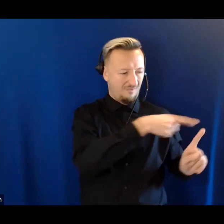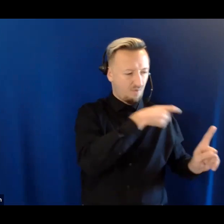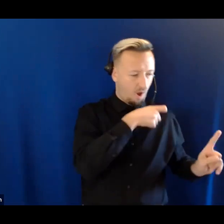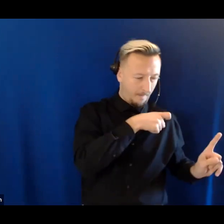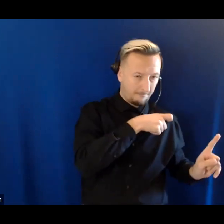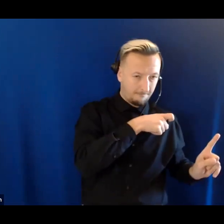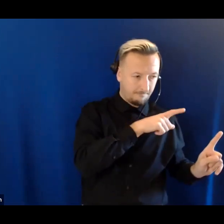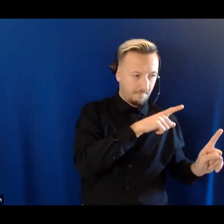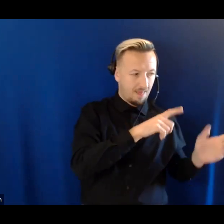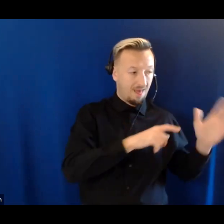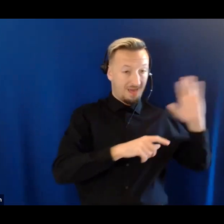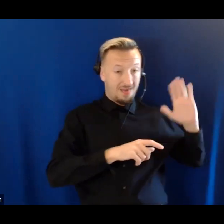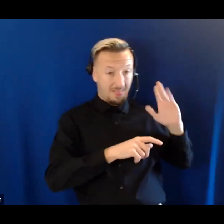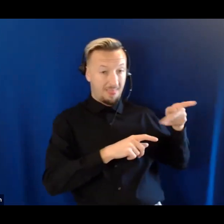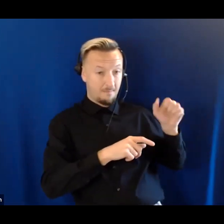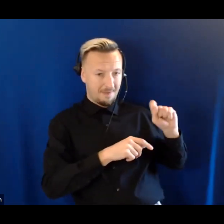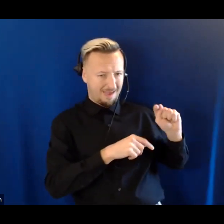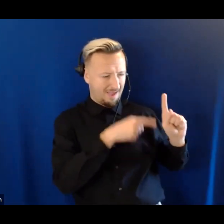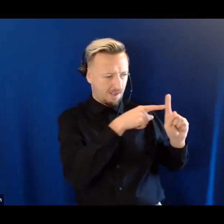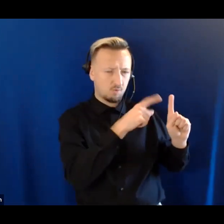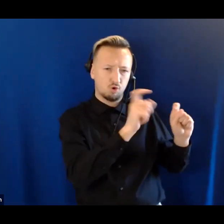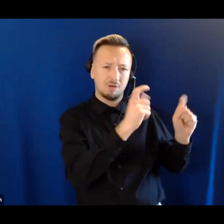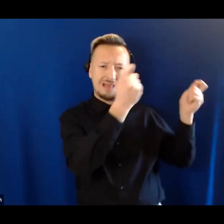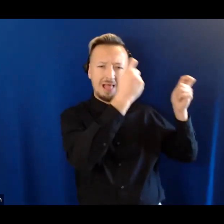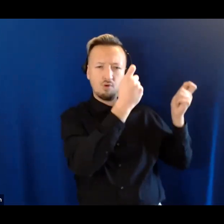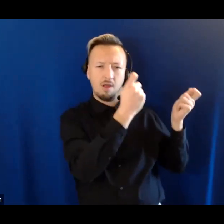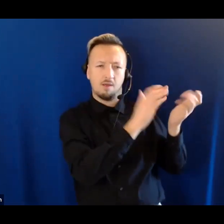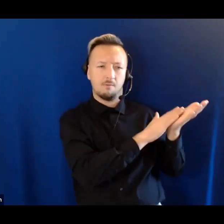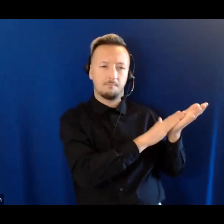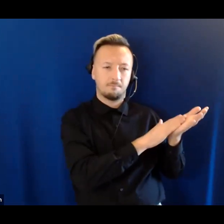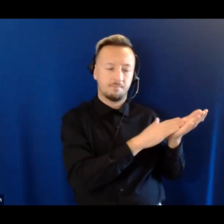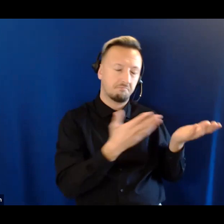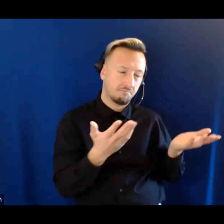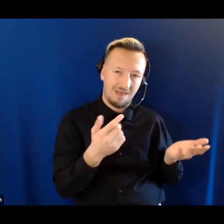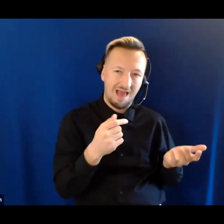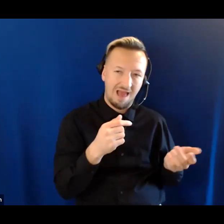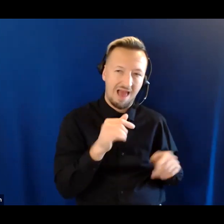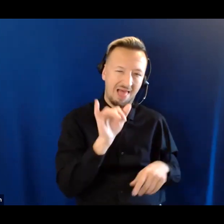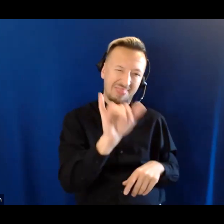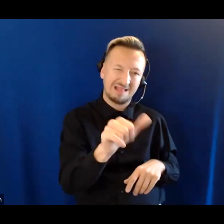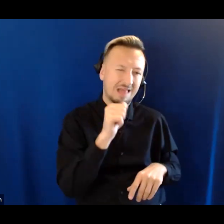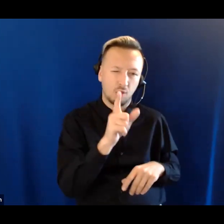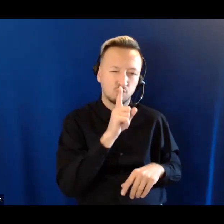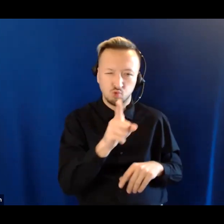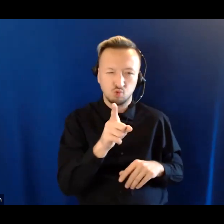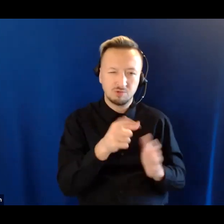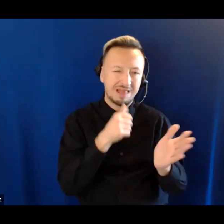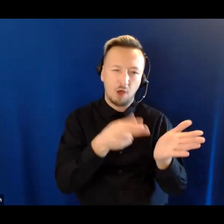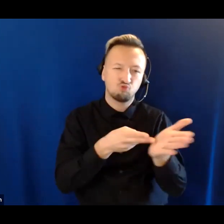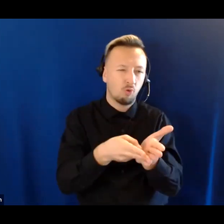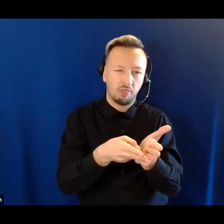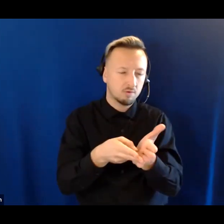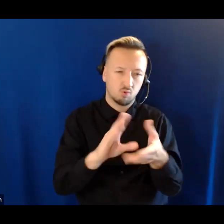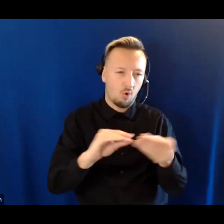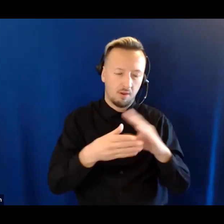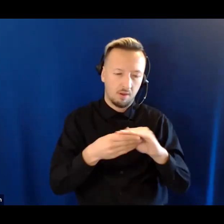the past that we have and how we should celebrate that. I don't think one that's been a truthful story that's been told to me. And